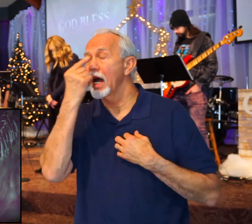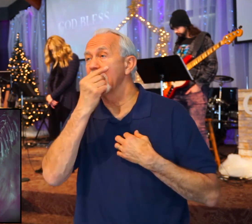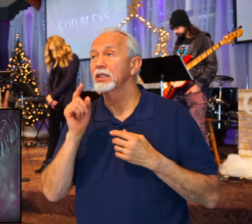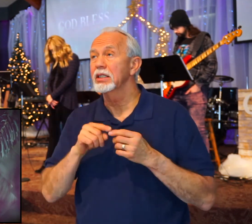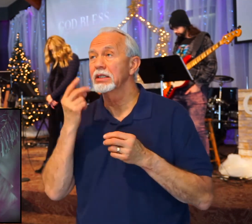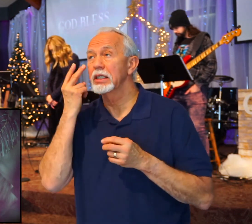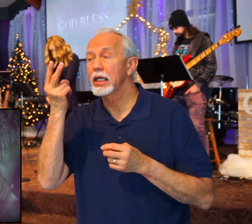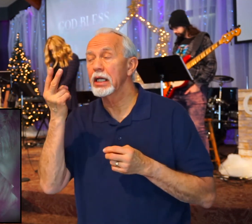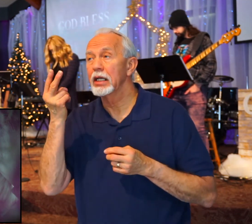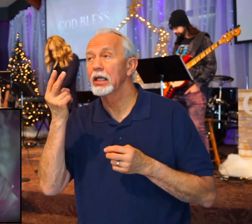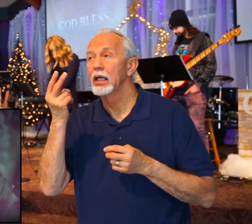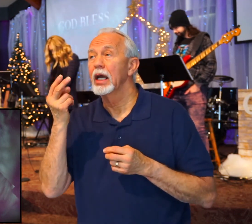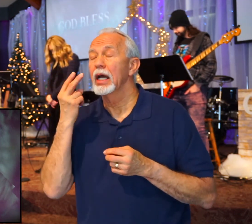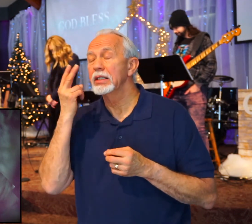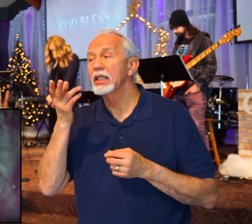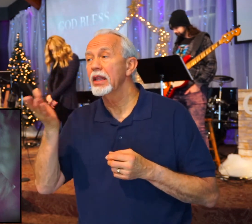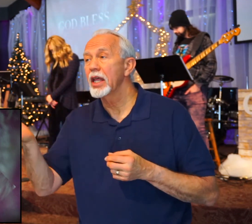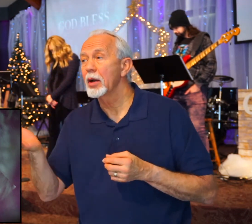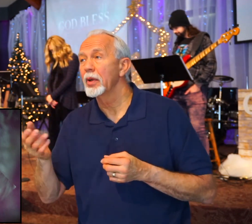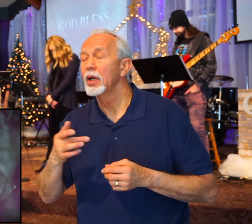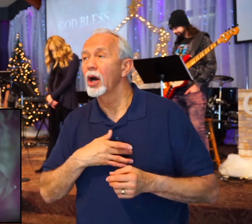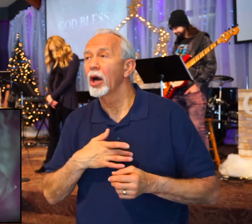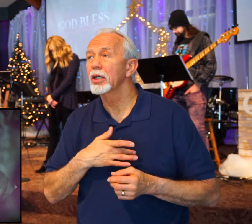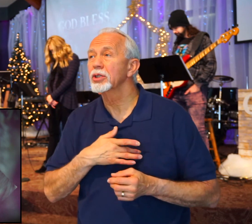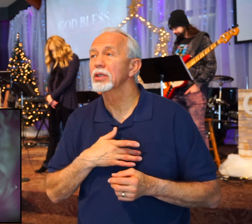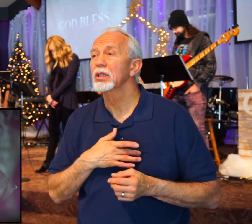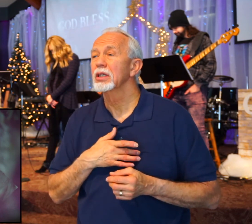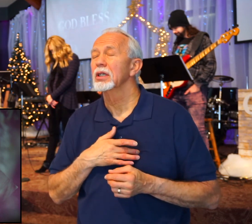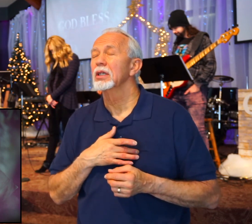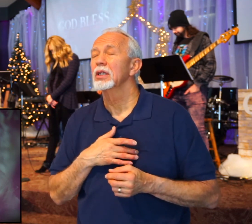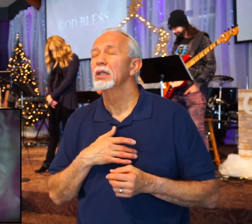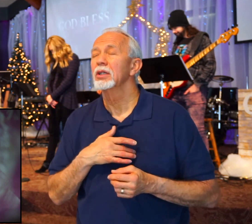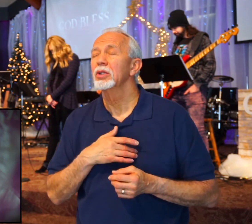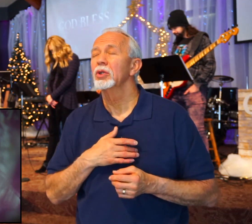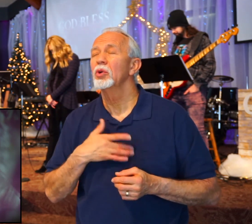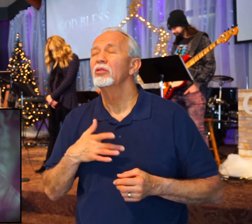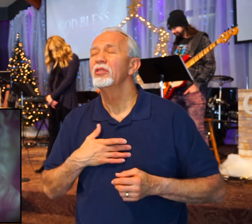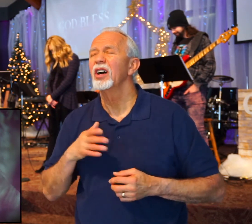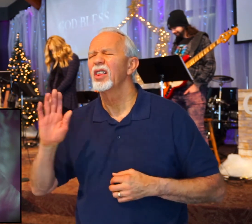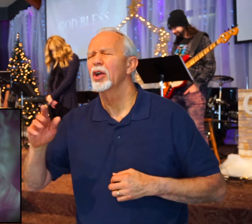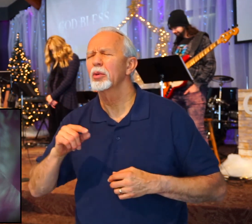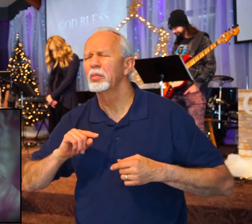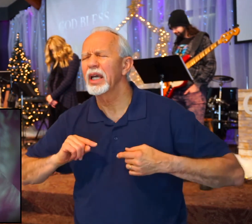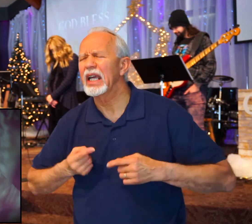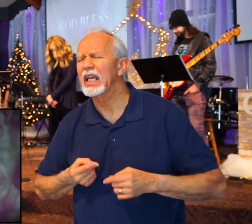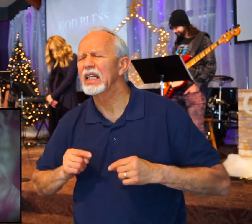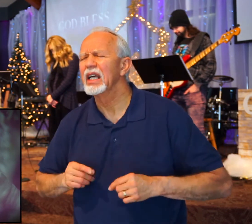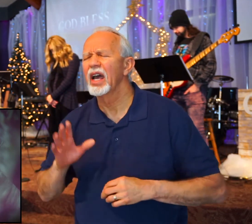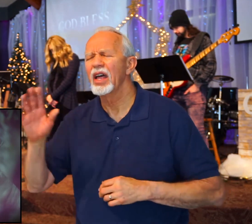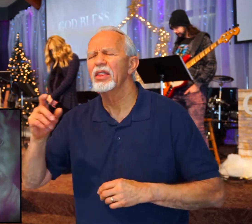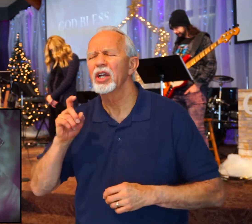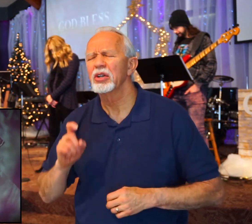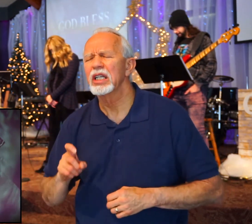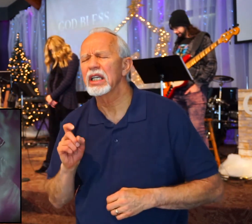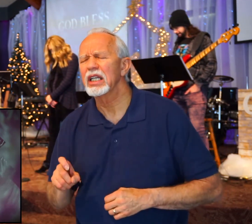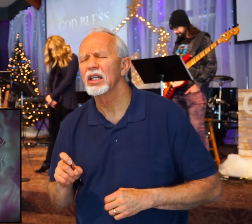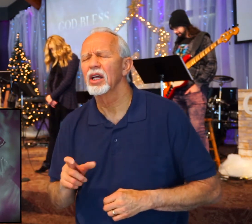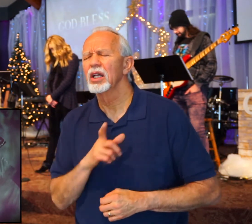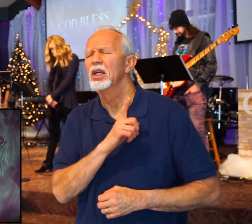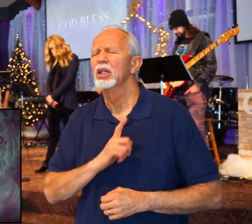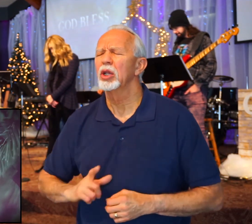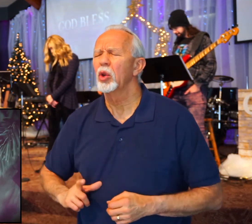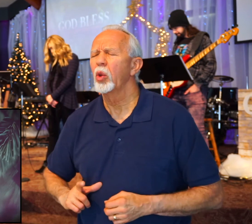see and see them, and hearts to just to feel their pain and their need. And Lord,